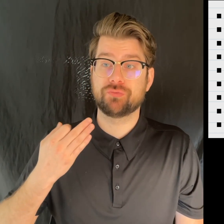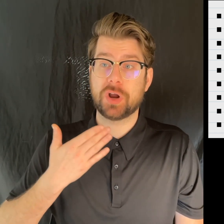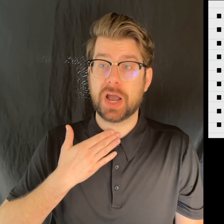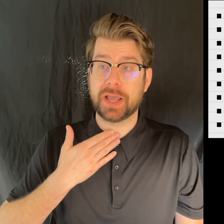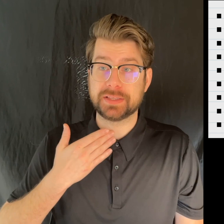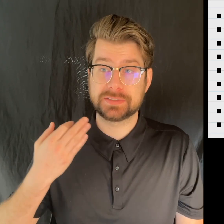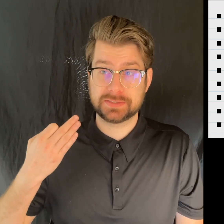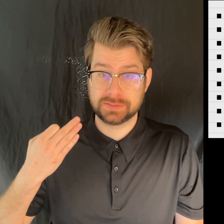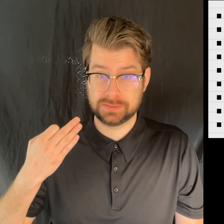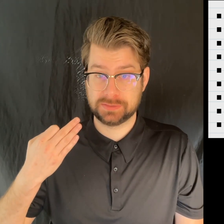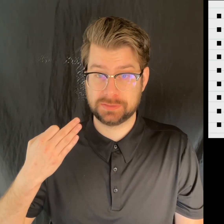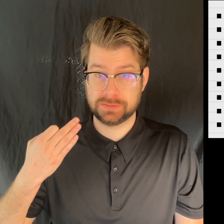rice.